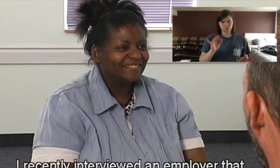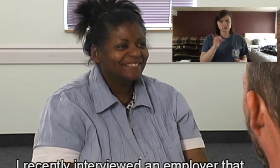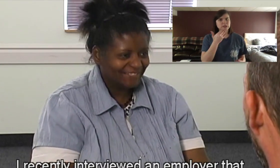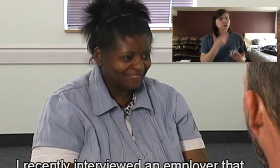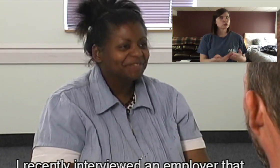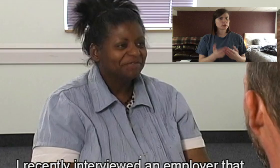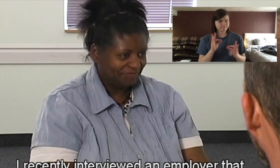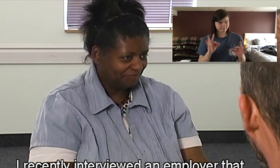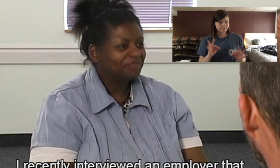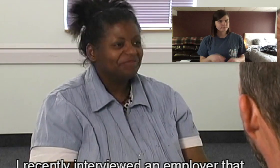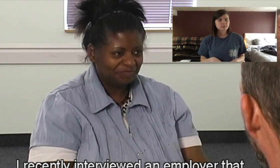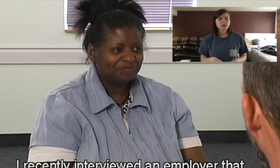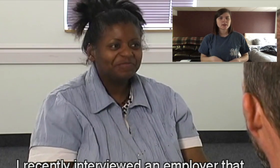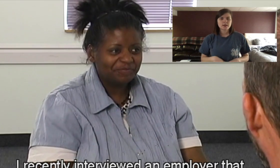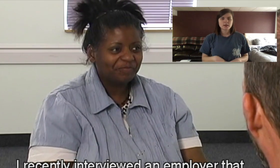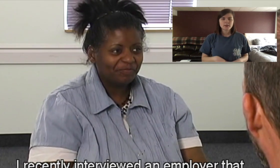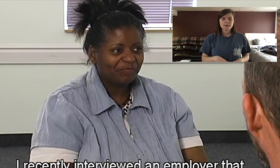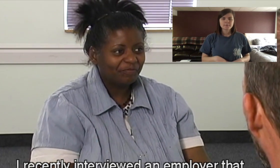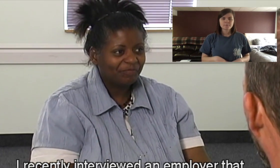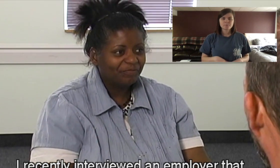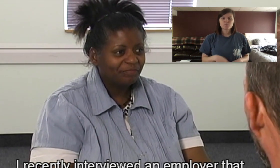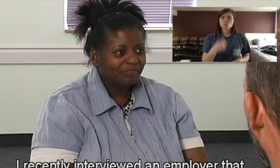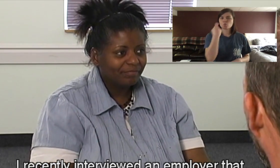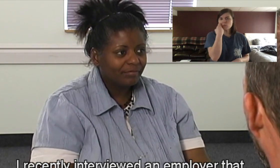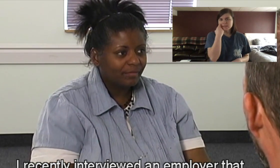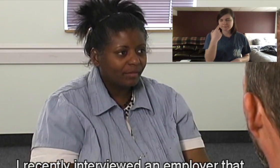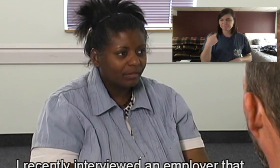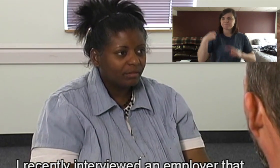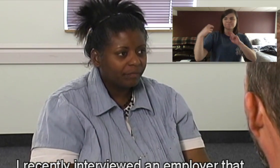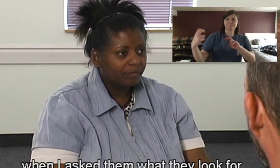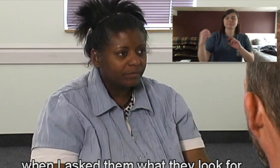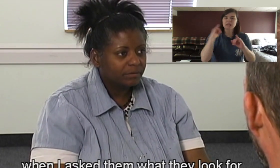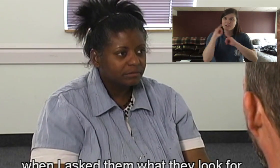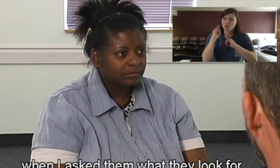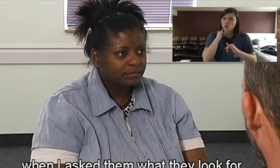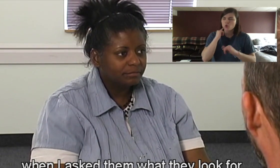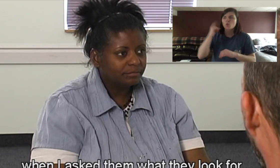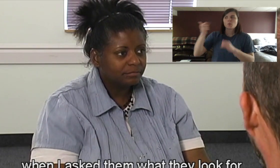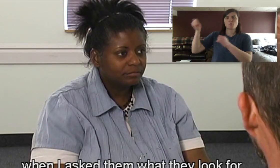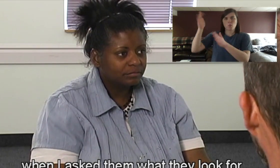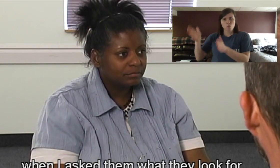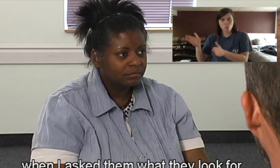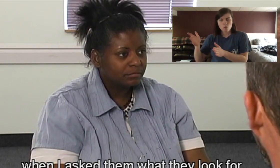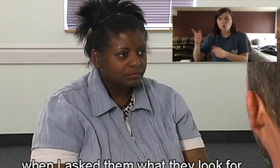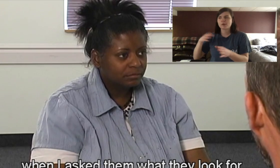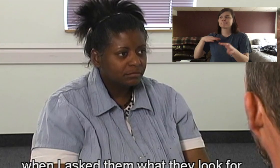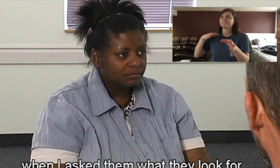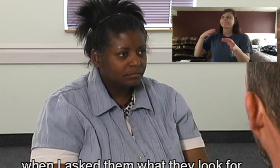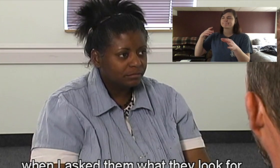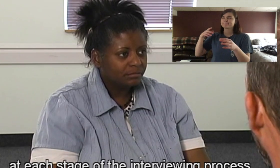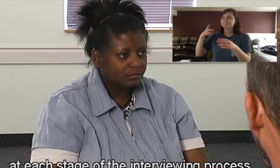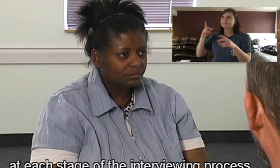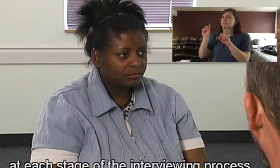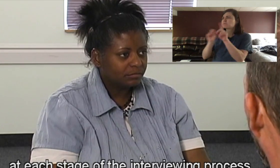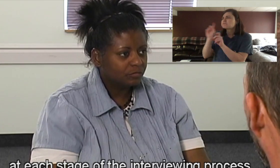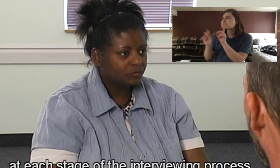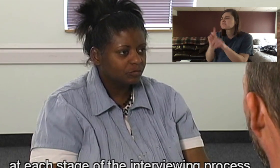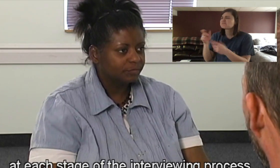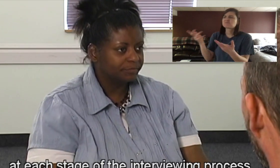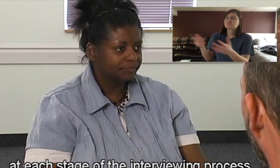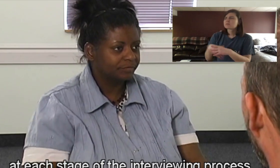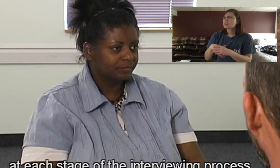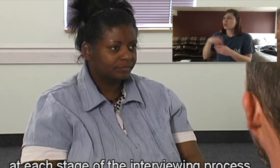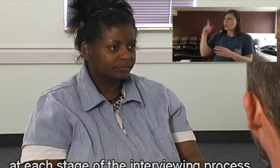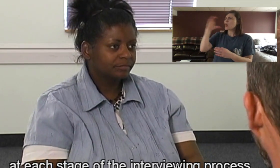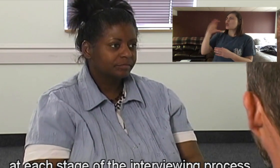That sounds really good. I recently interviewed an employer that, and I asked them what